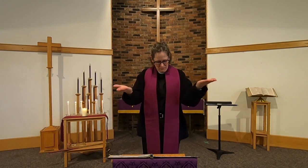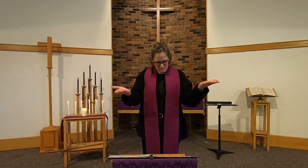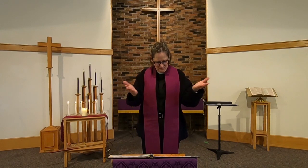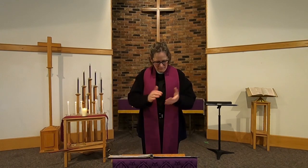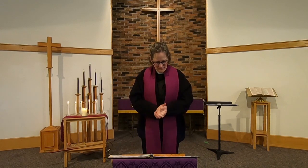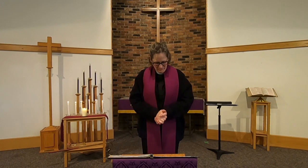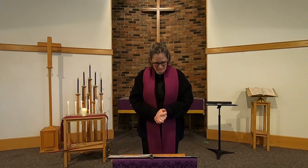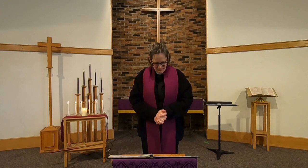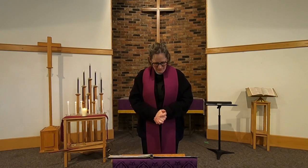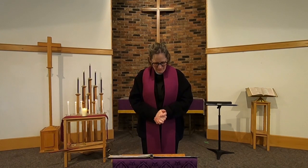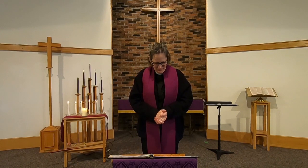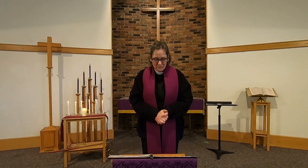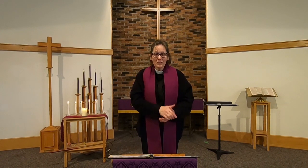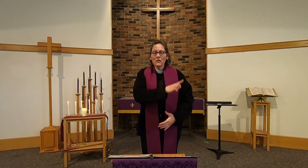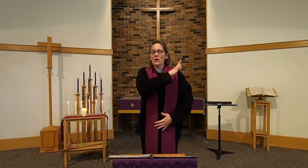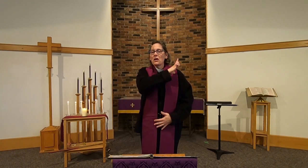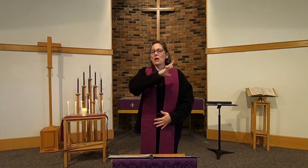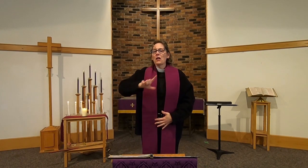And now for the blessing.